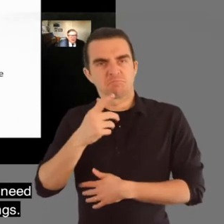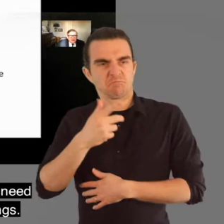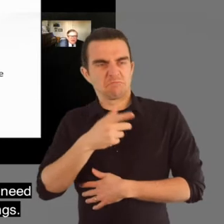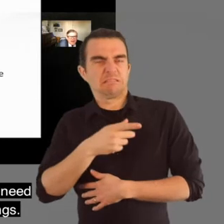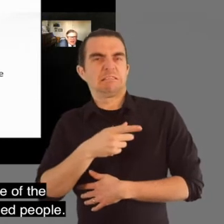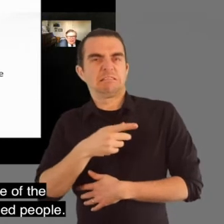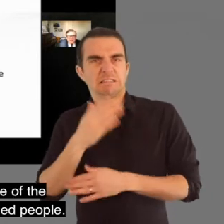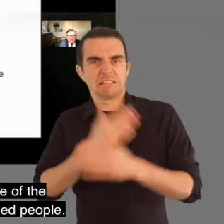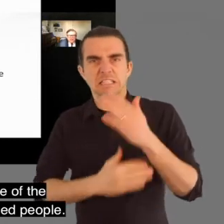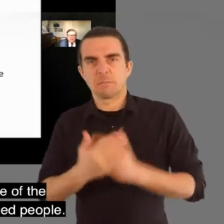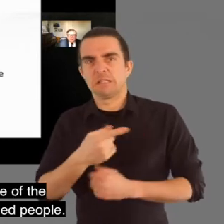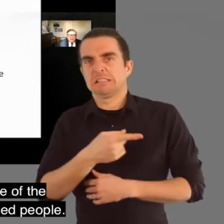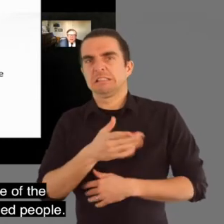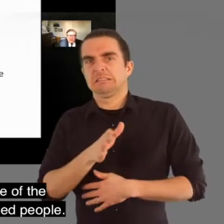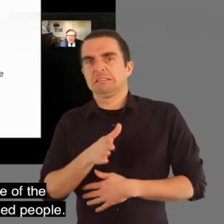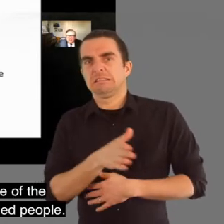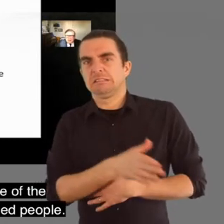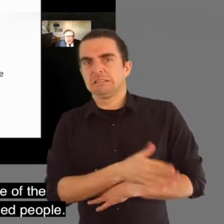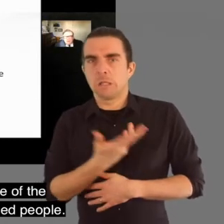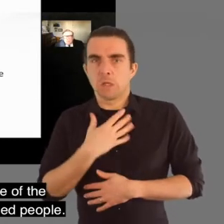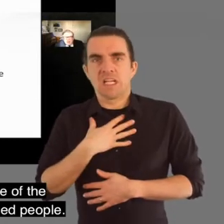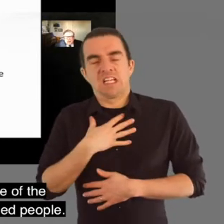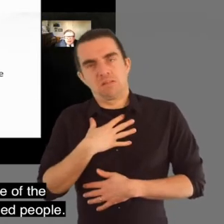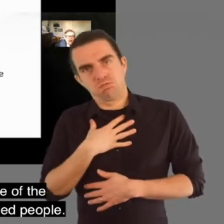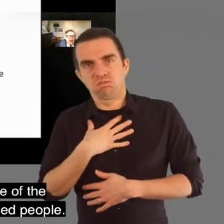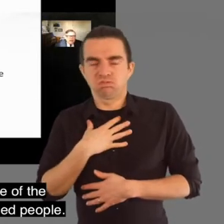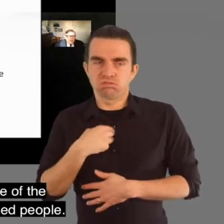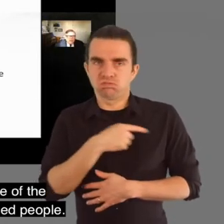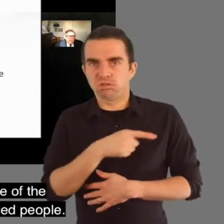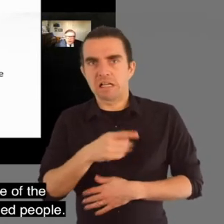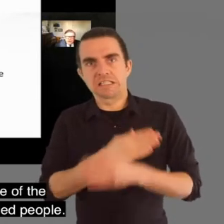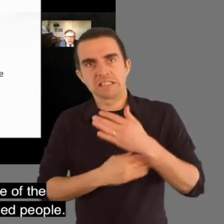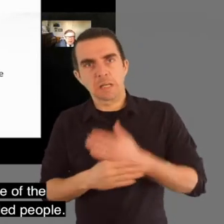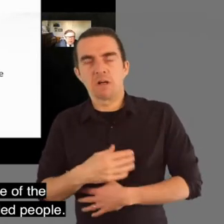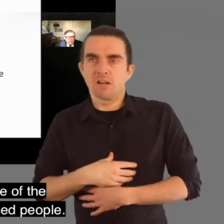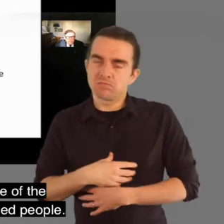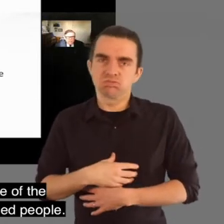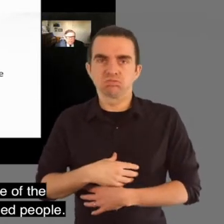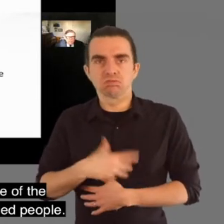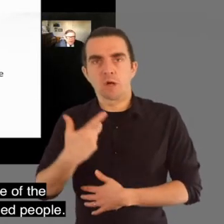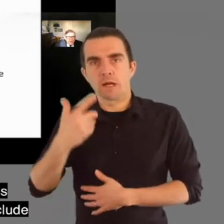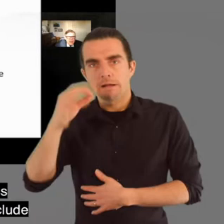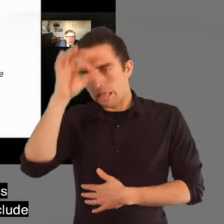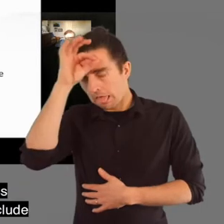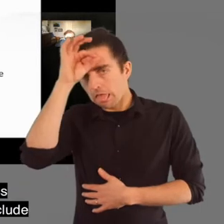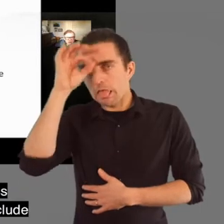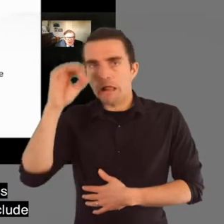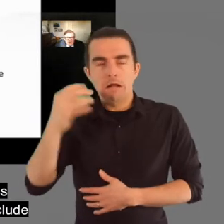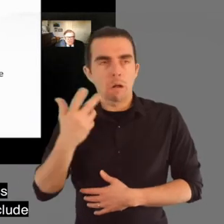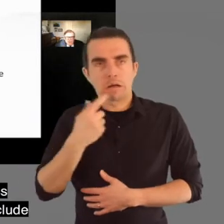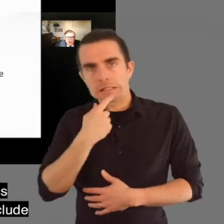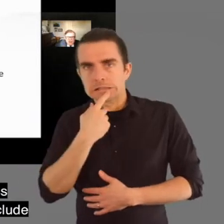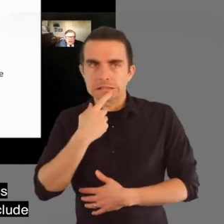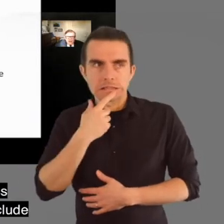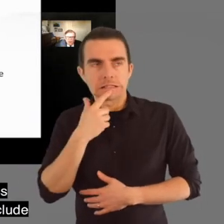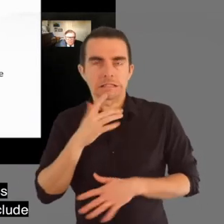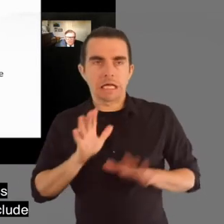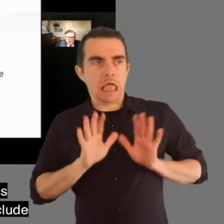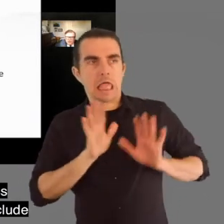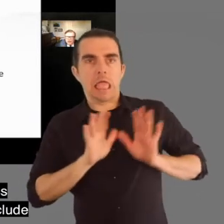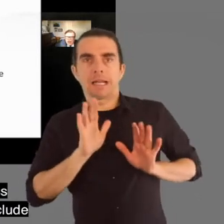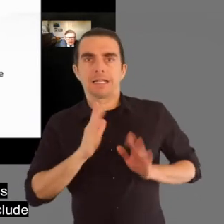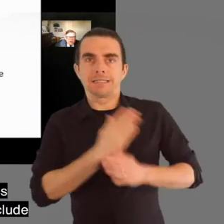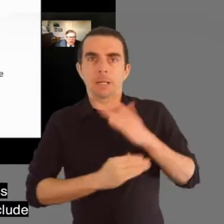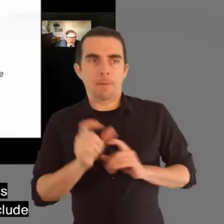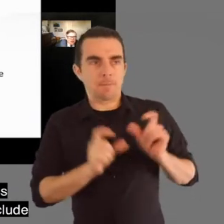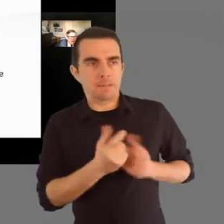following things: negative attitudes and ignorance of the business case for employing disabled people, general lack of awareness and